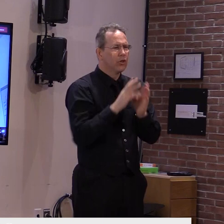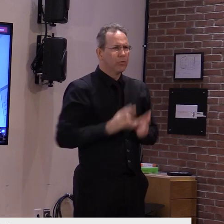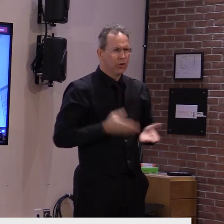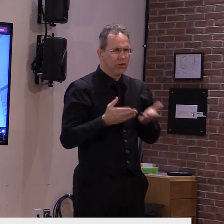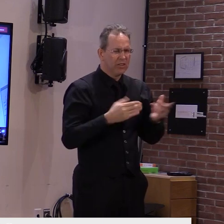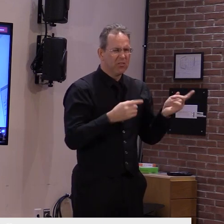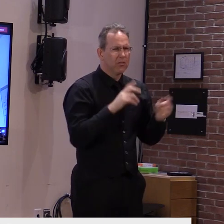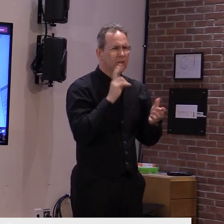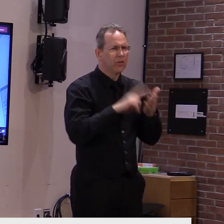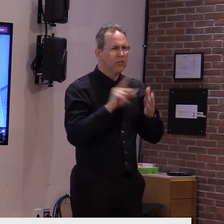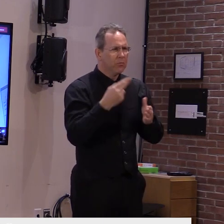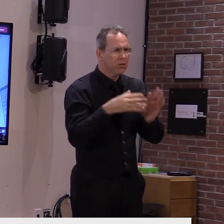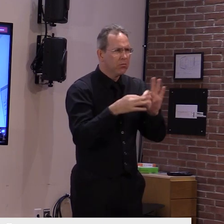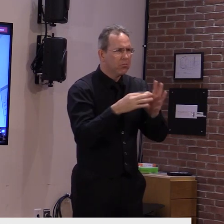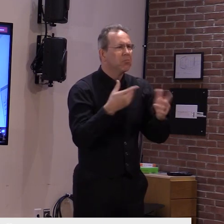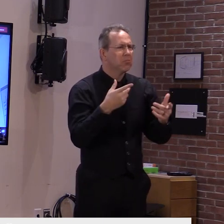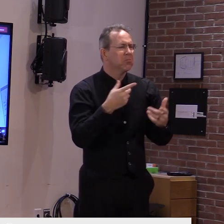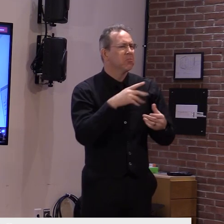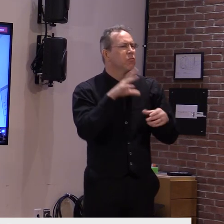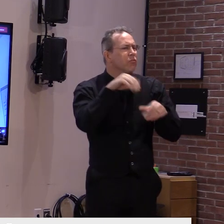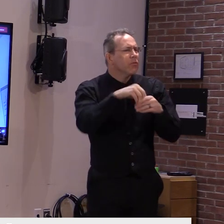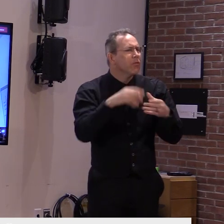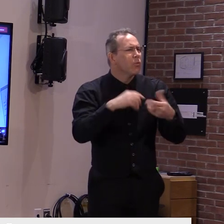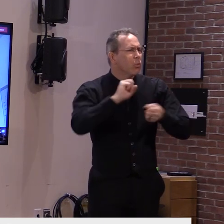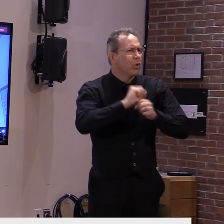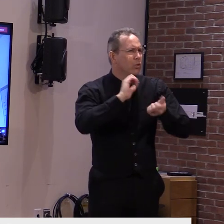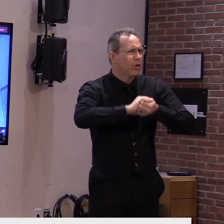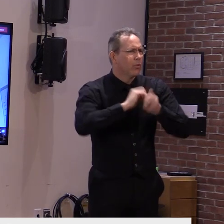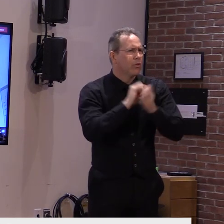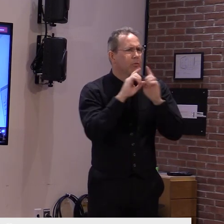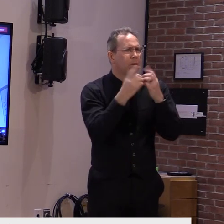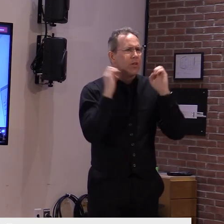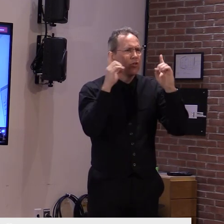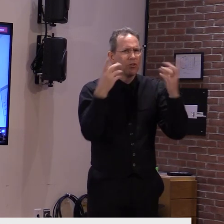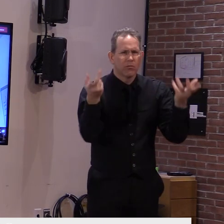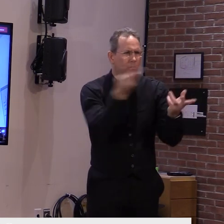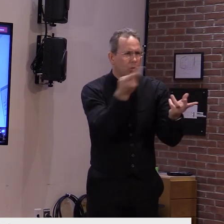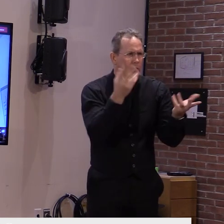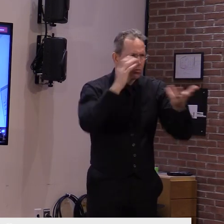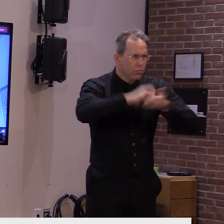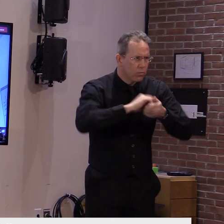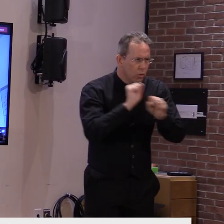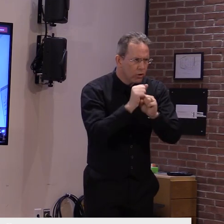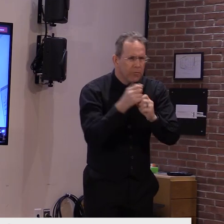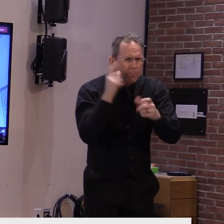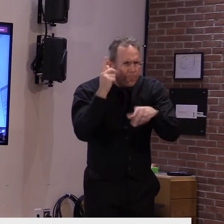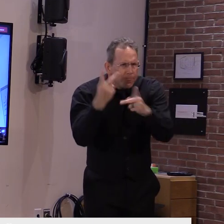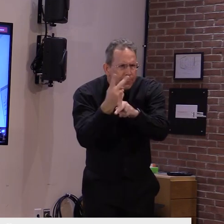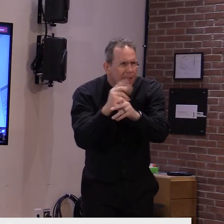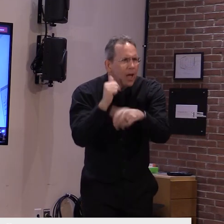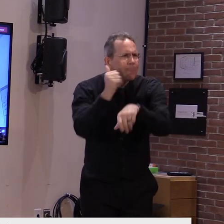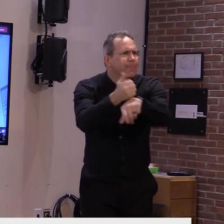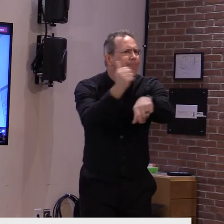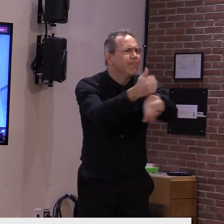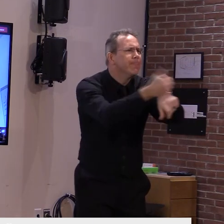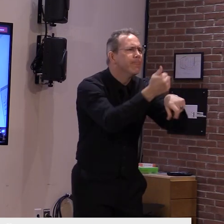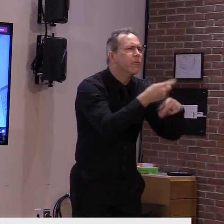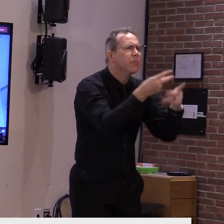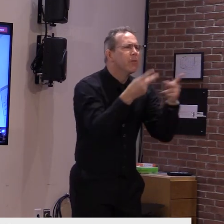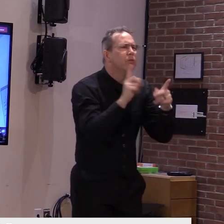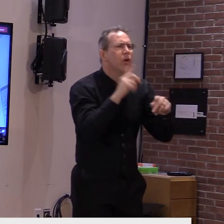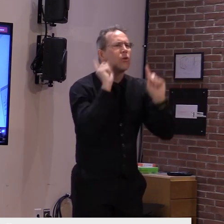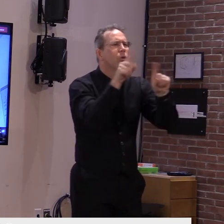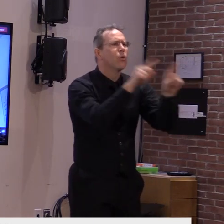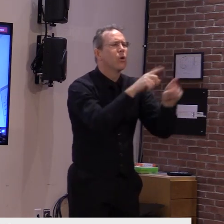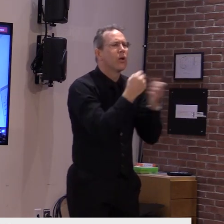program. We're working with each individual district, independent school, and childcare provider to obtain specific headcount information and to schedule